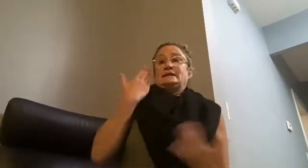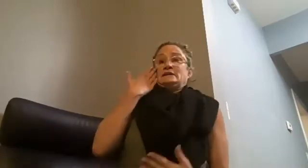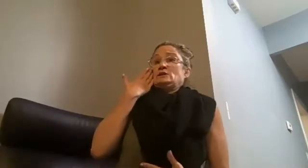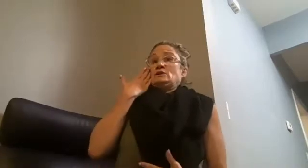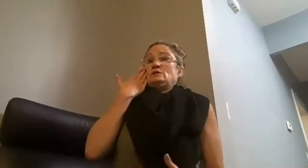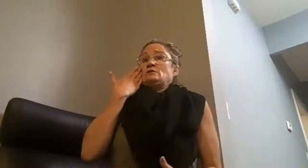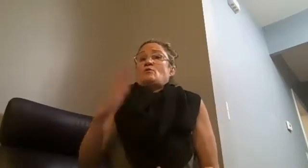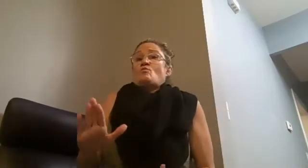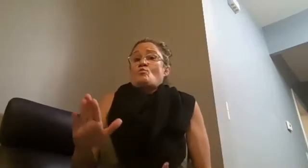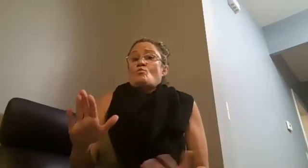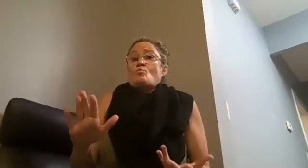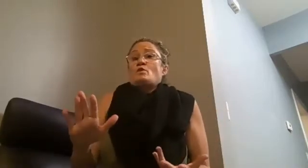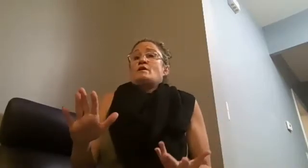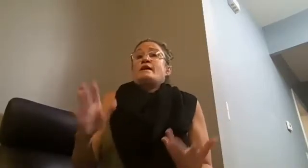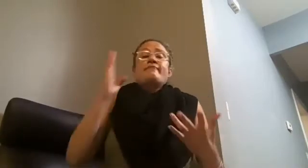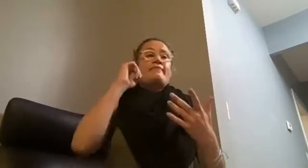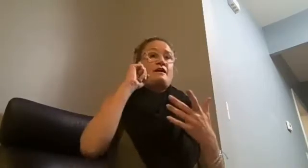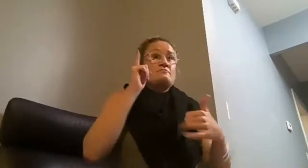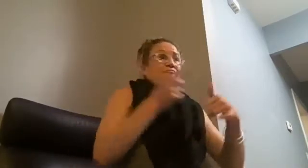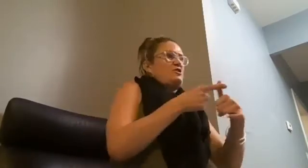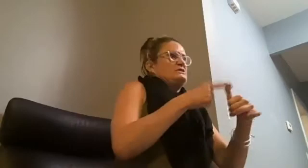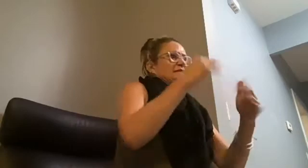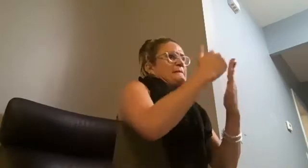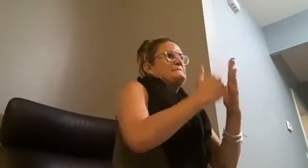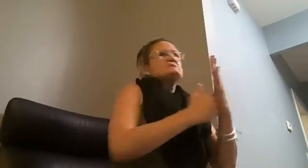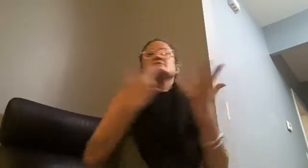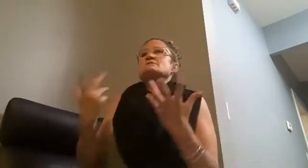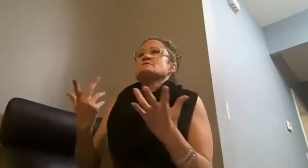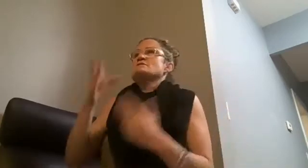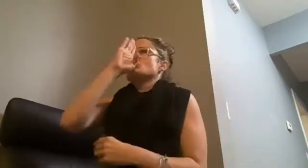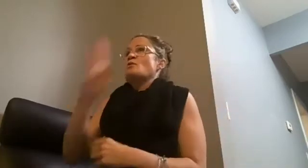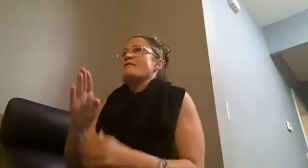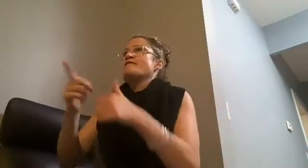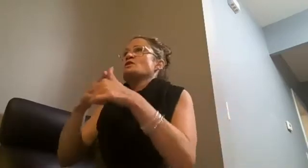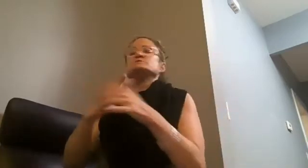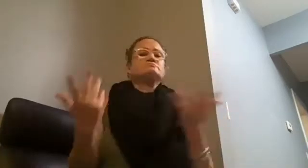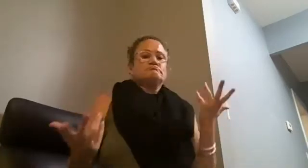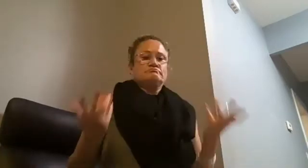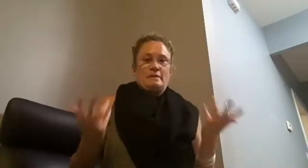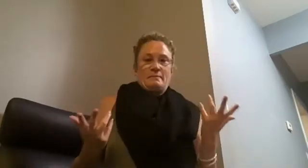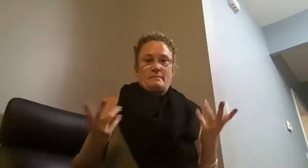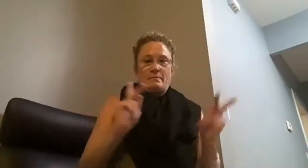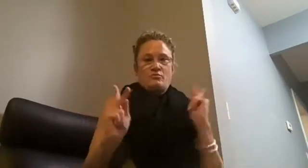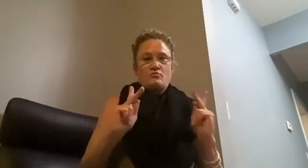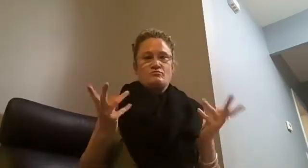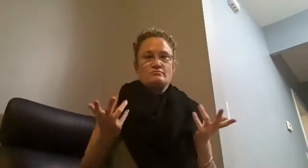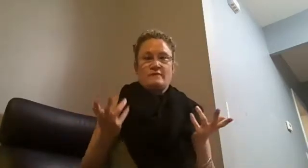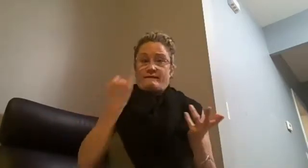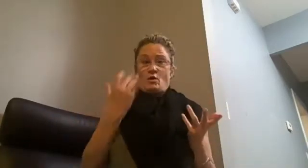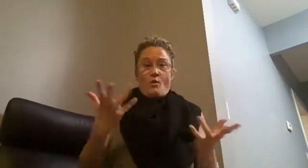steps. I probably would have chosen that if I'd known that. But my sponsor and the people he hung out with were sort of like, I mean, if you want to stay, this is what you got to do.